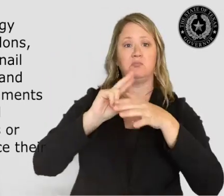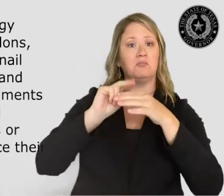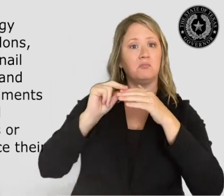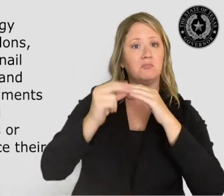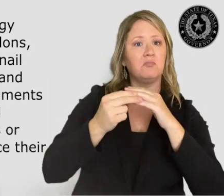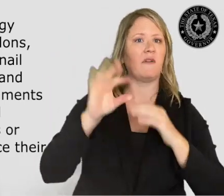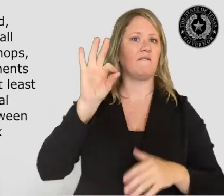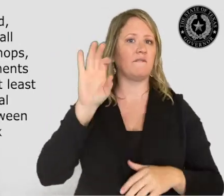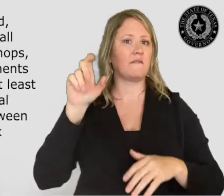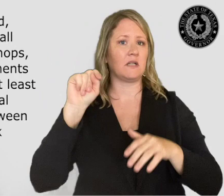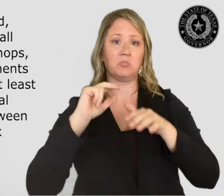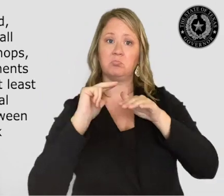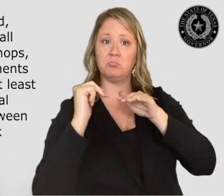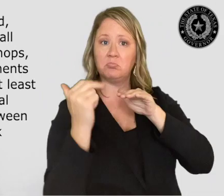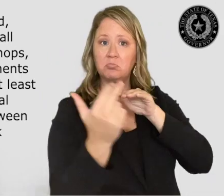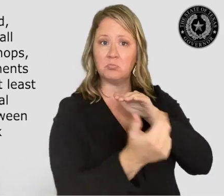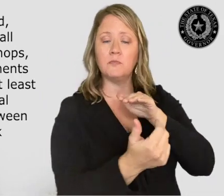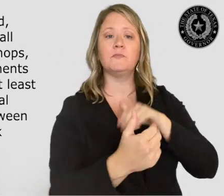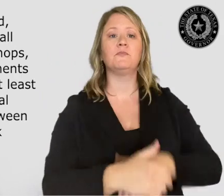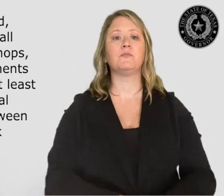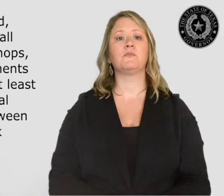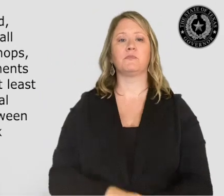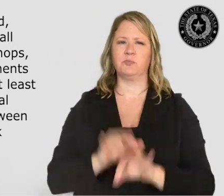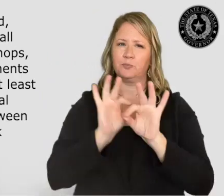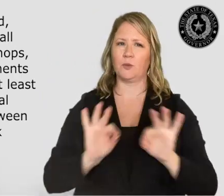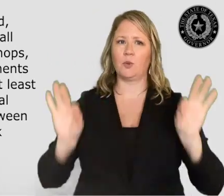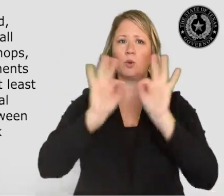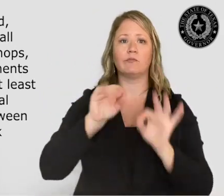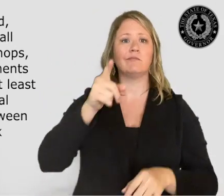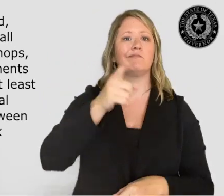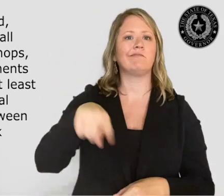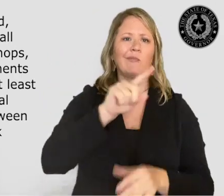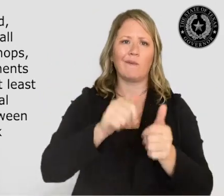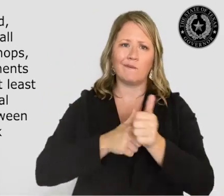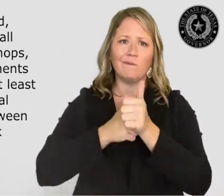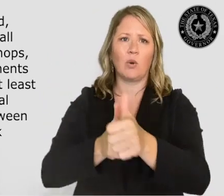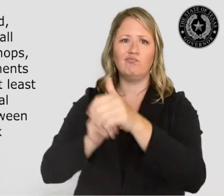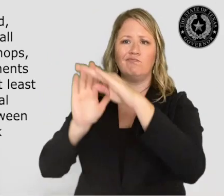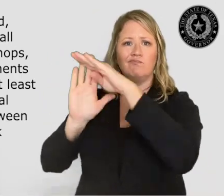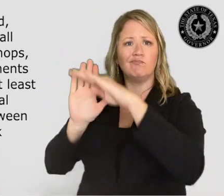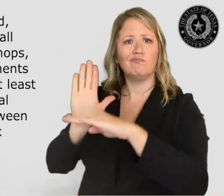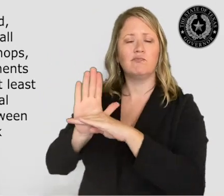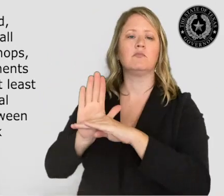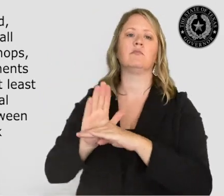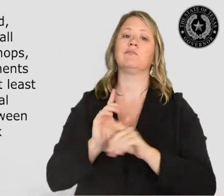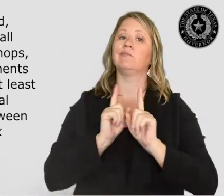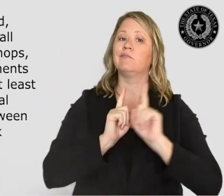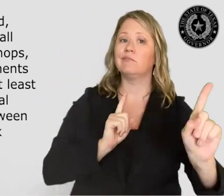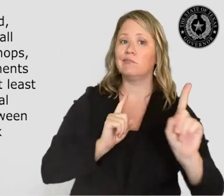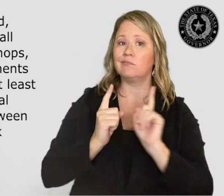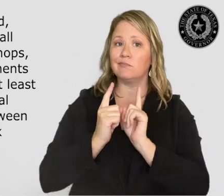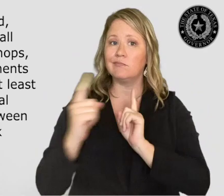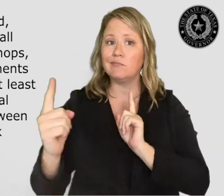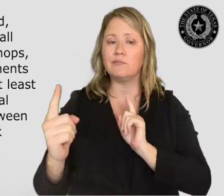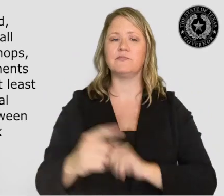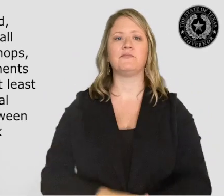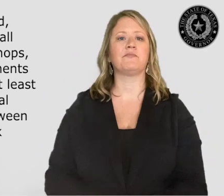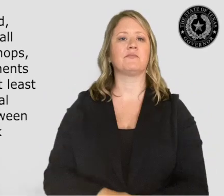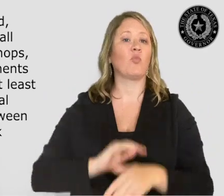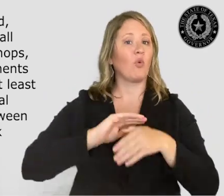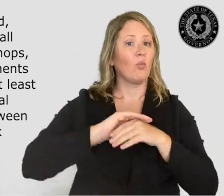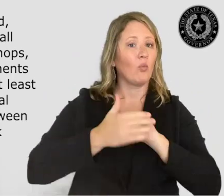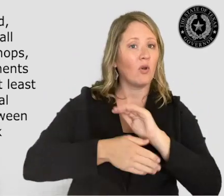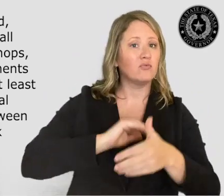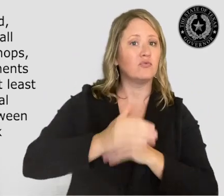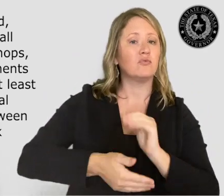barbers practice their trade, provided, however, that all such salons, shops, and establishments must ensure at least 6 feet